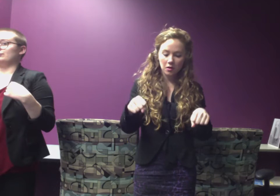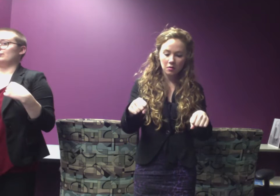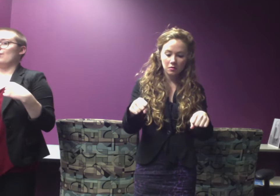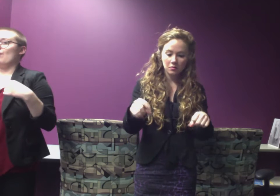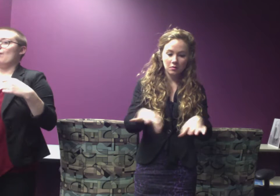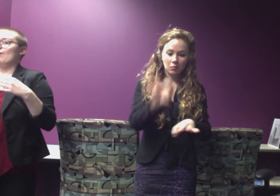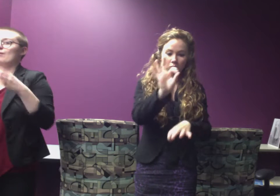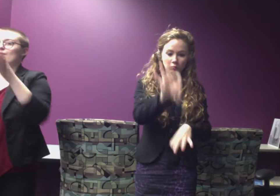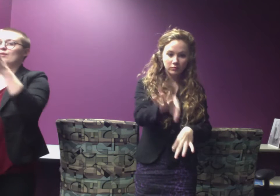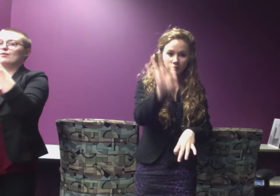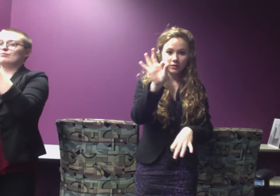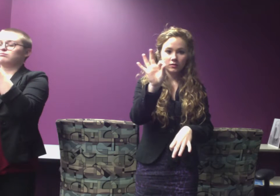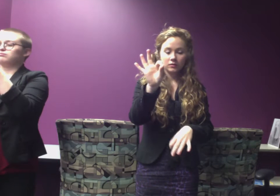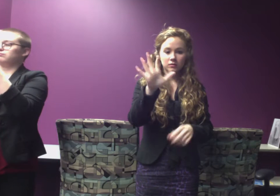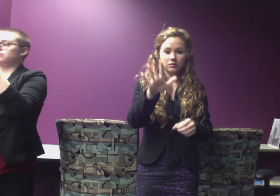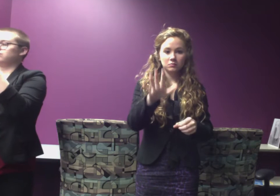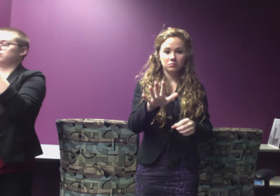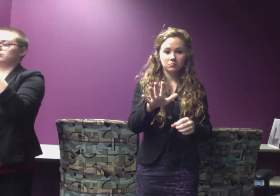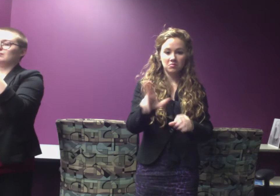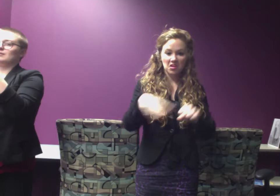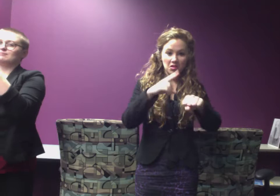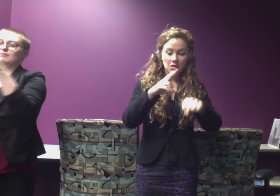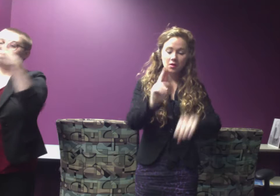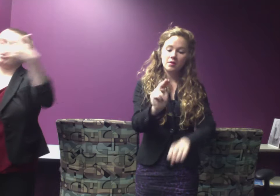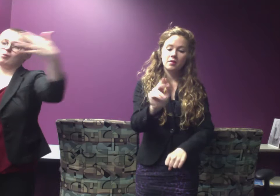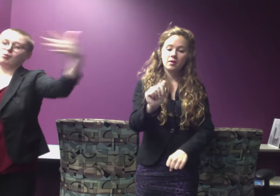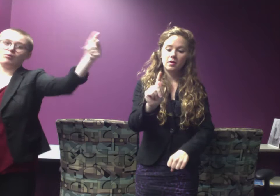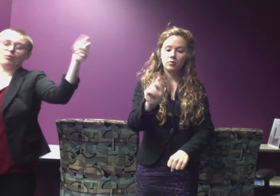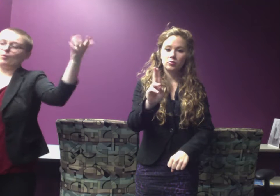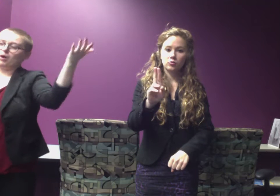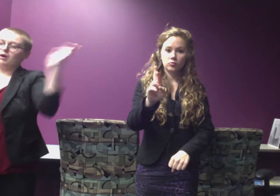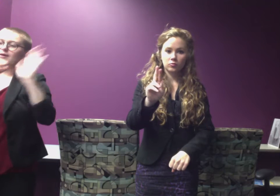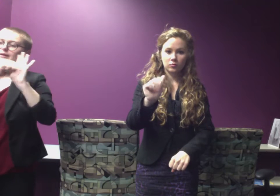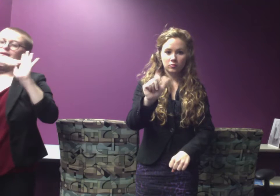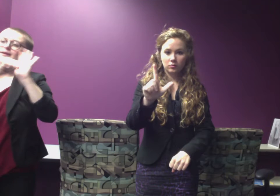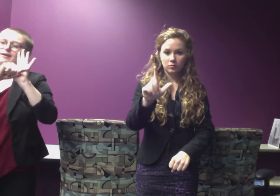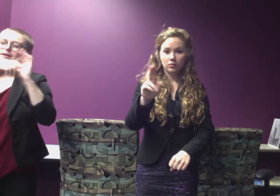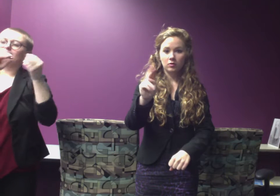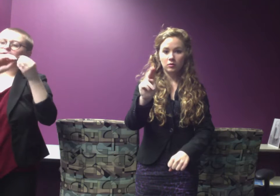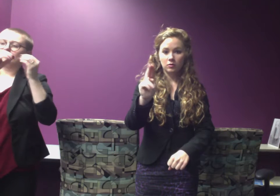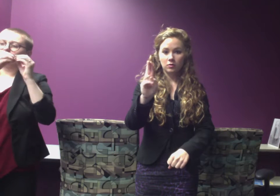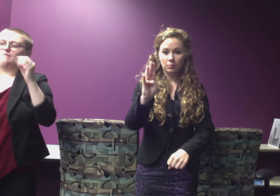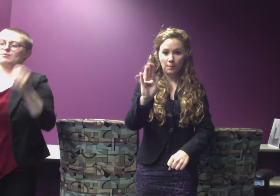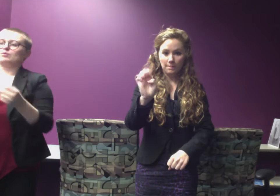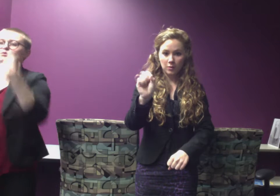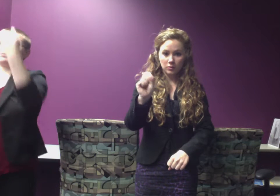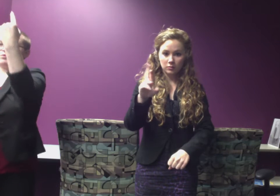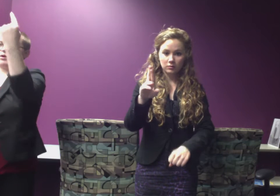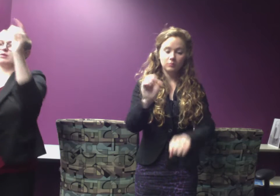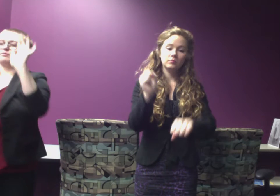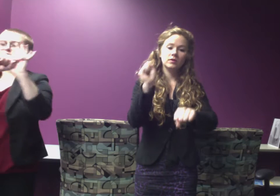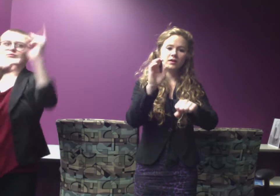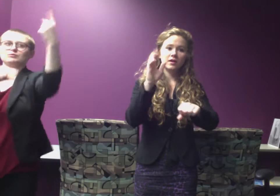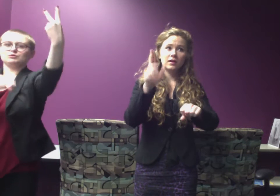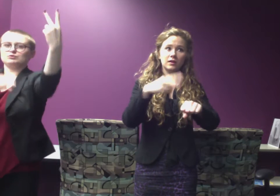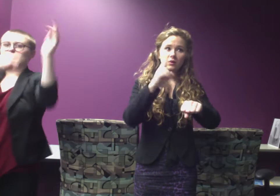line, and now we have the availability of putting all of the integers on the number line. That's adding